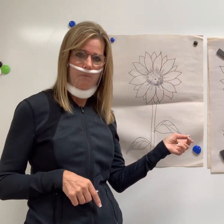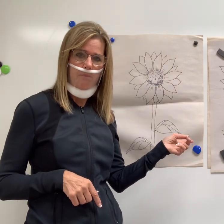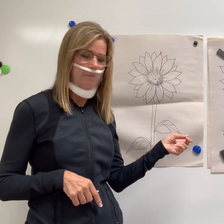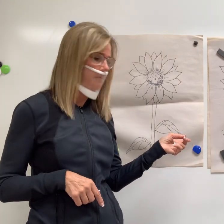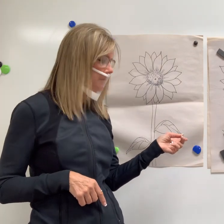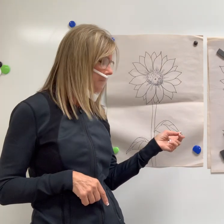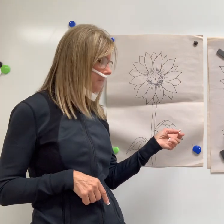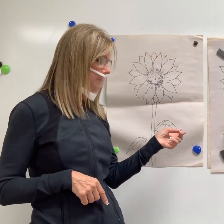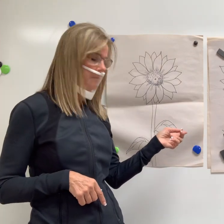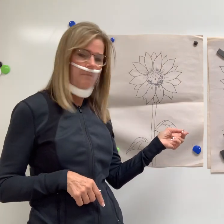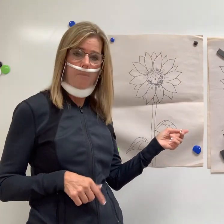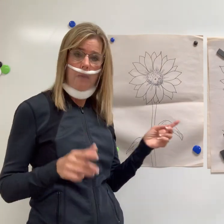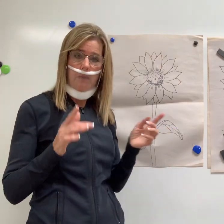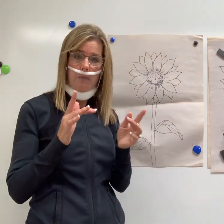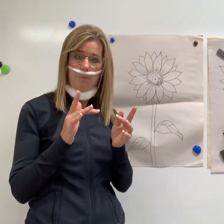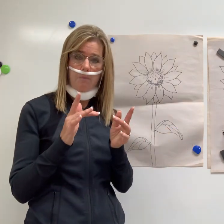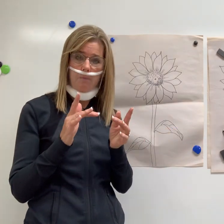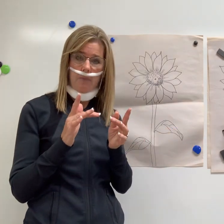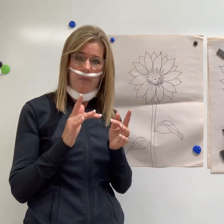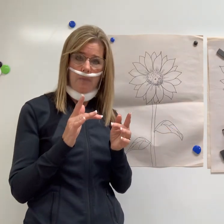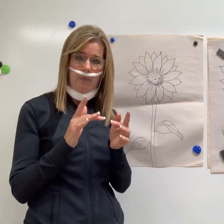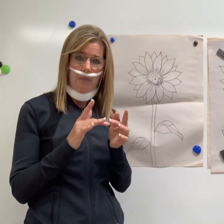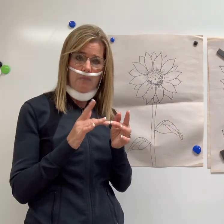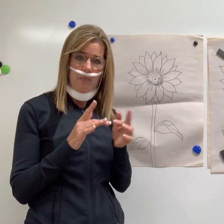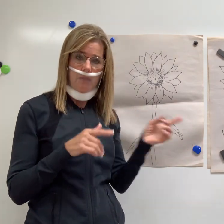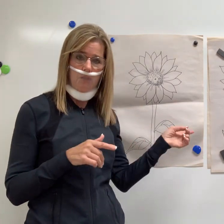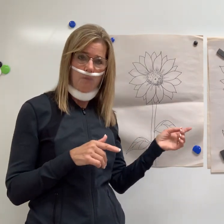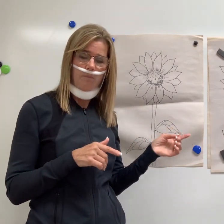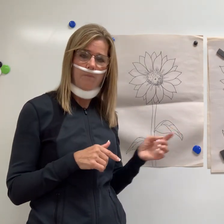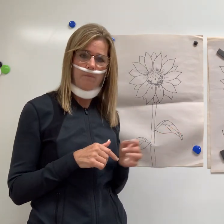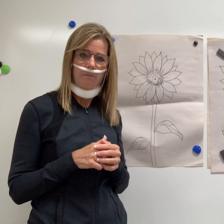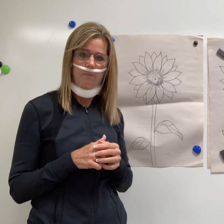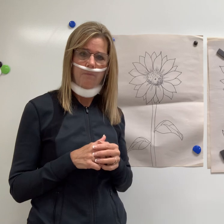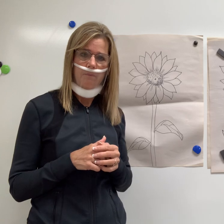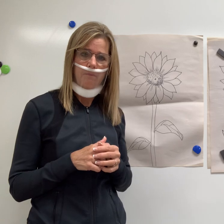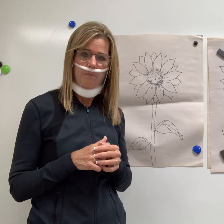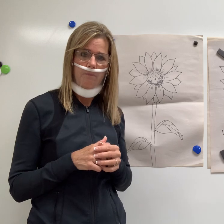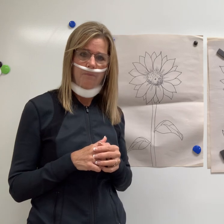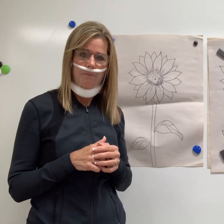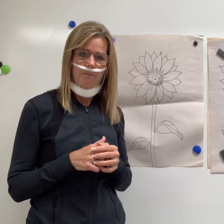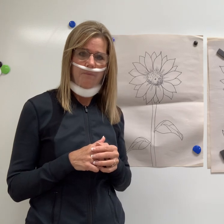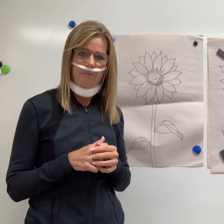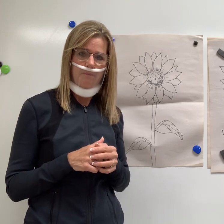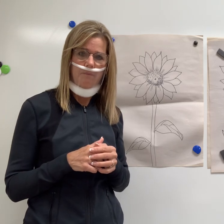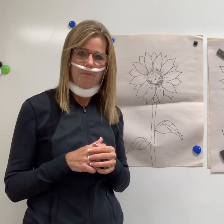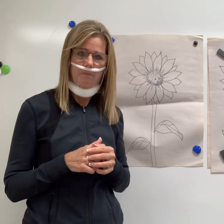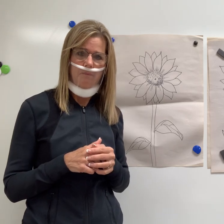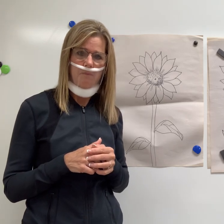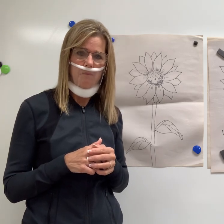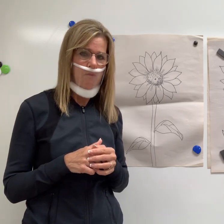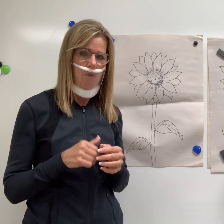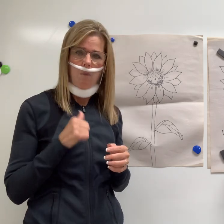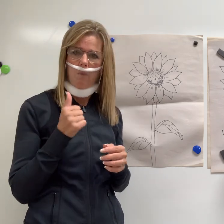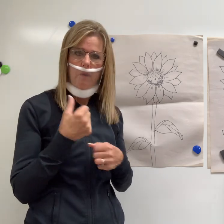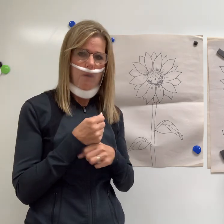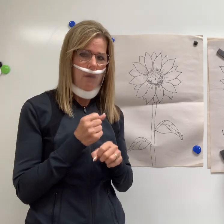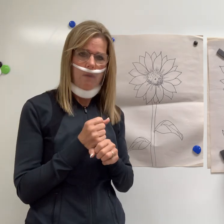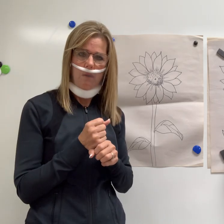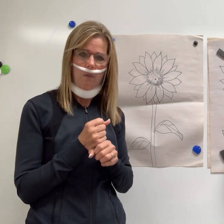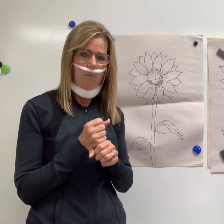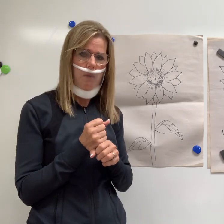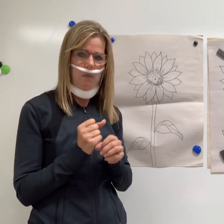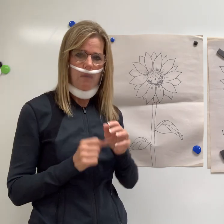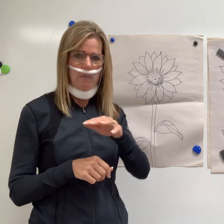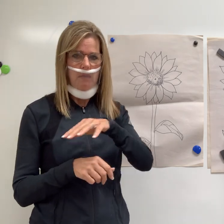Mine don't touch again. Maybe you were lucky and yours touched, but I gotta make this line just a little bit longer so they touch. We're not gonna make it curve